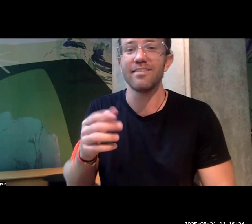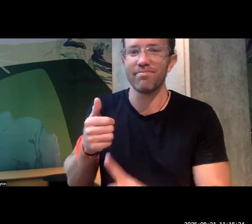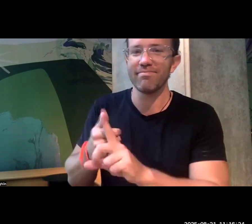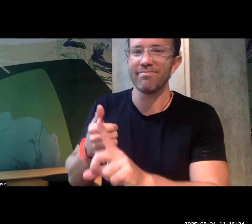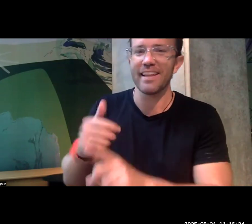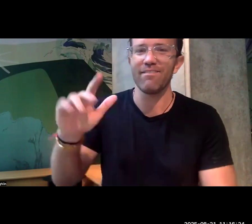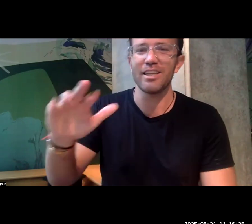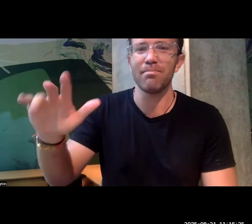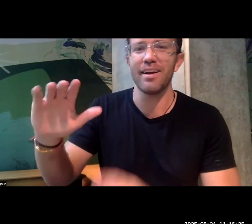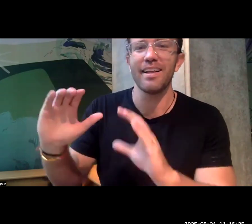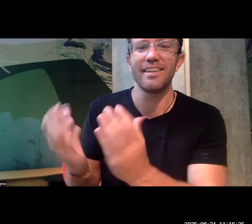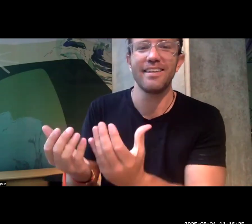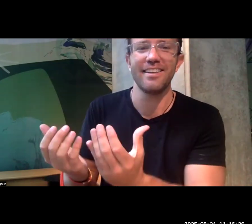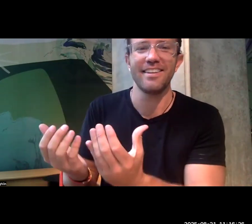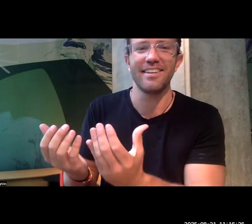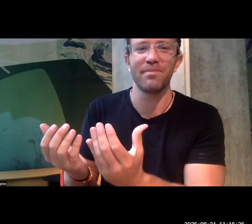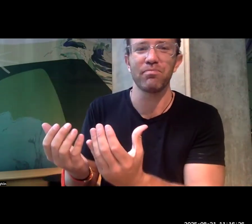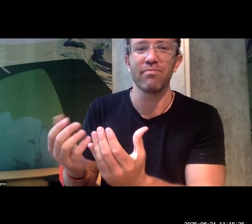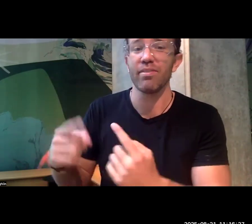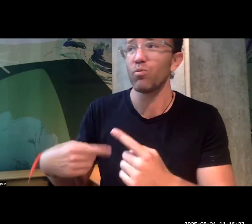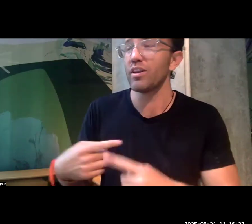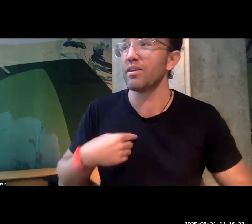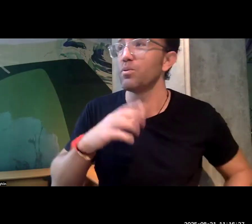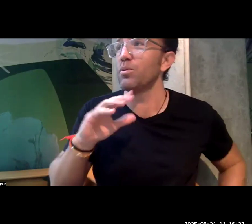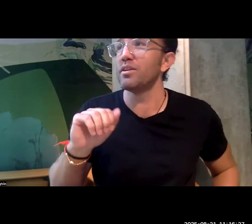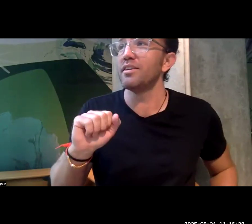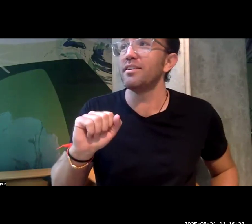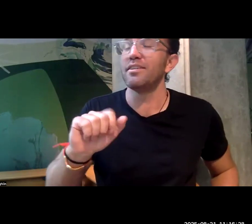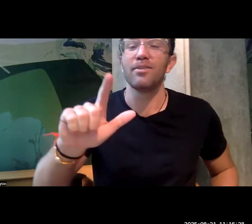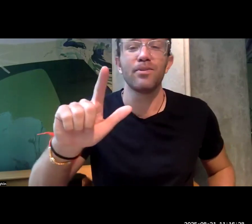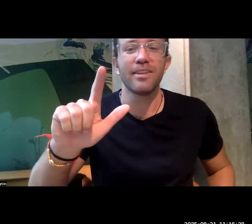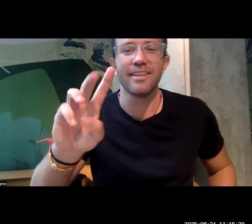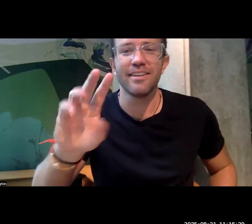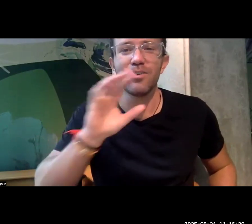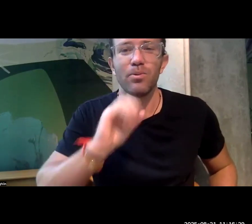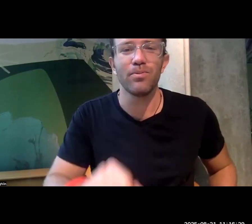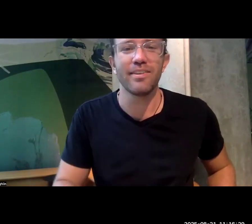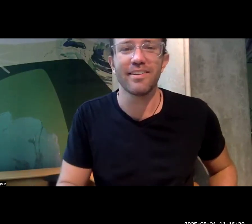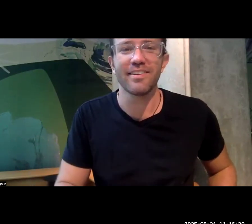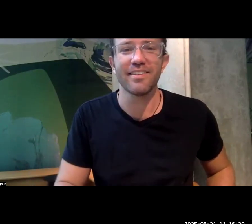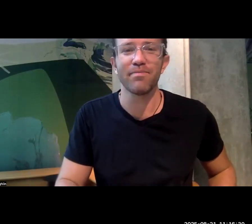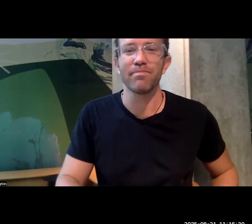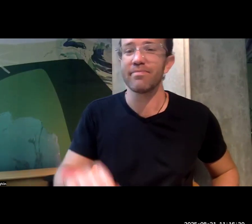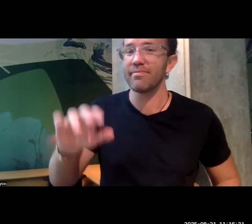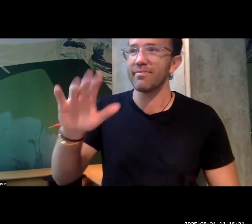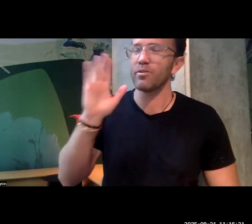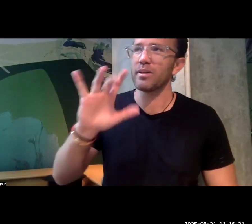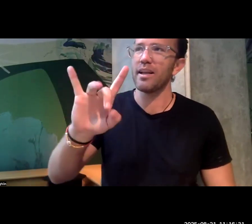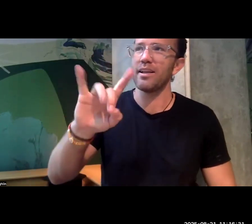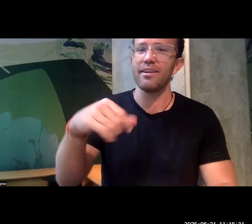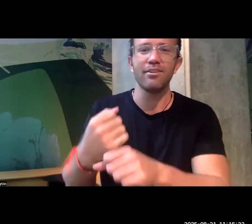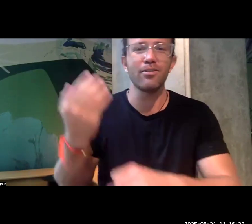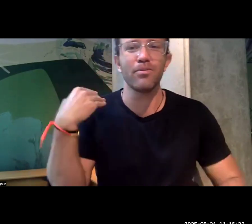not ASL 1 through 4. It was a fingerspelling class. And that was when I was 26 years old,